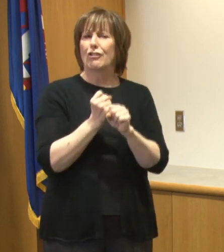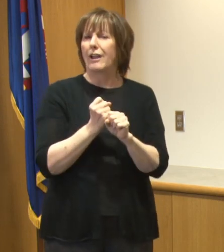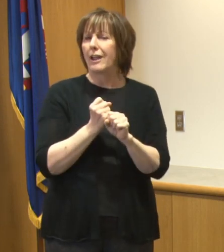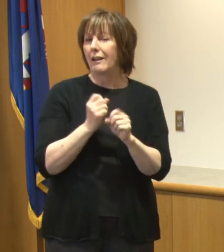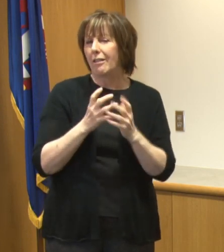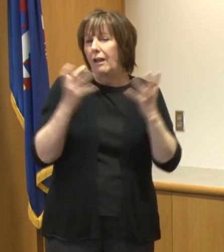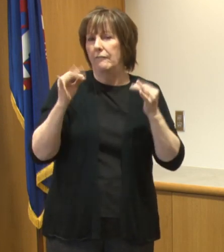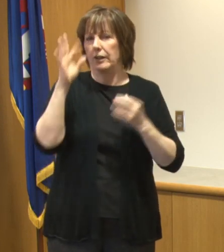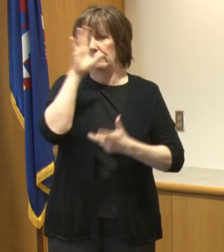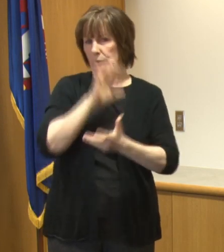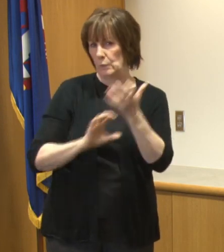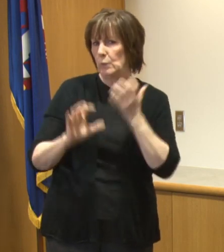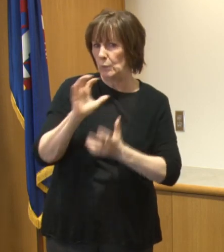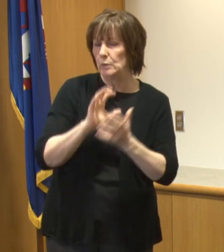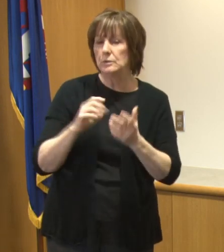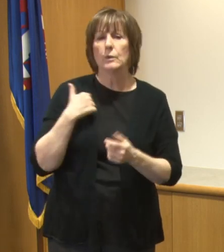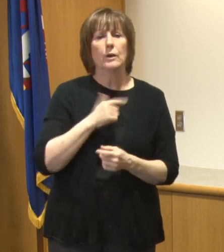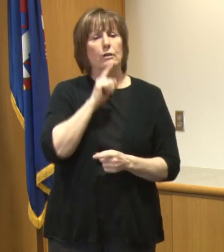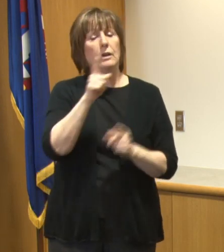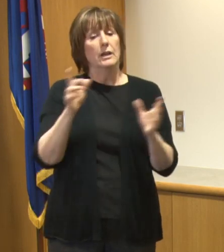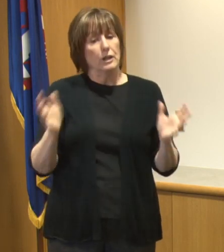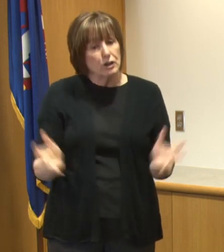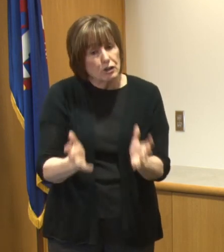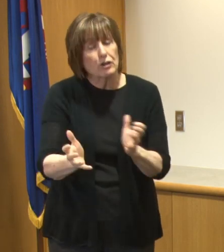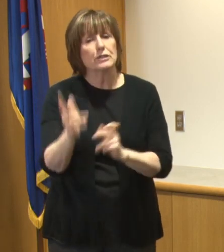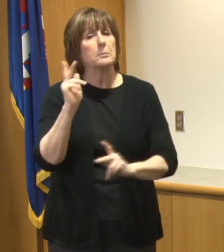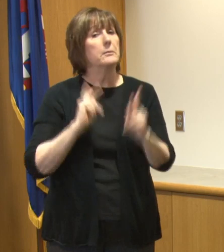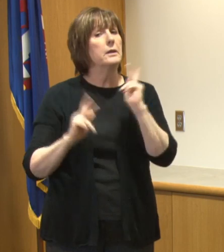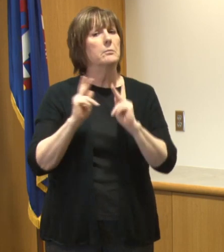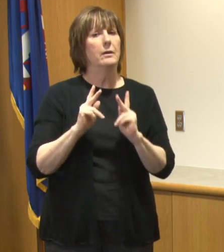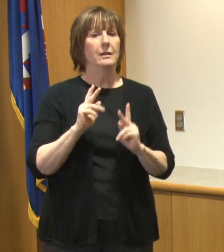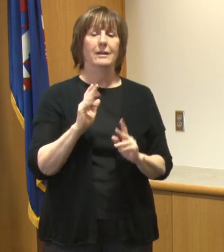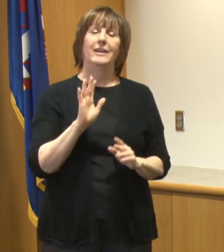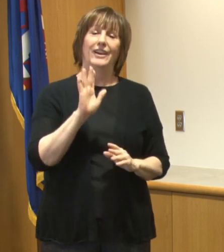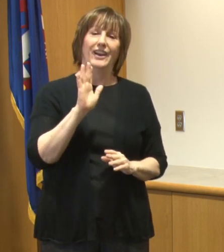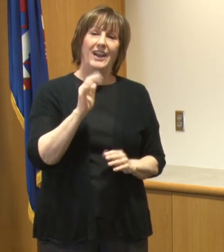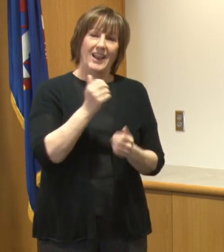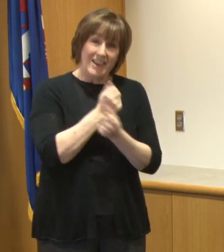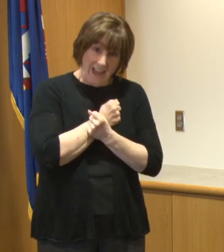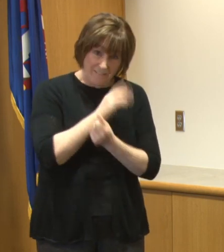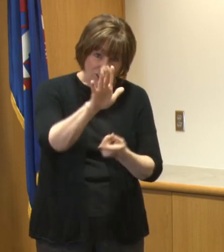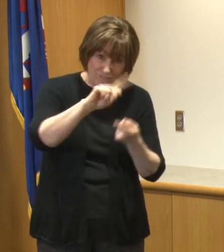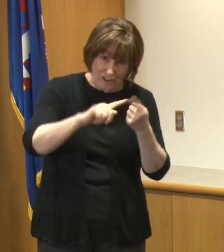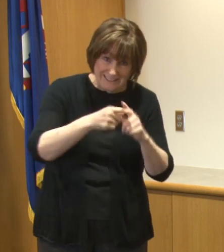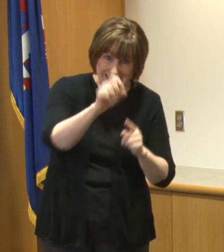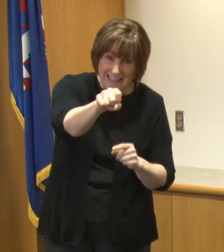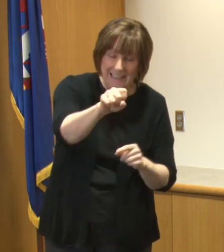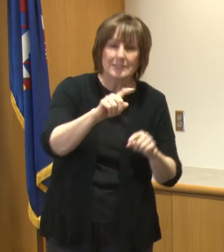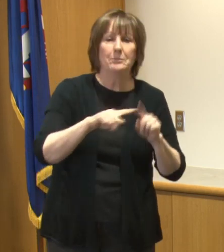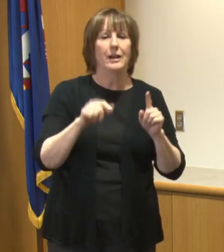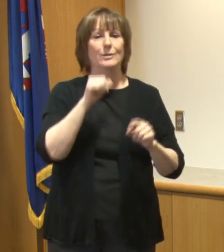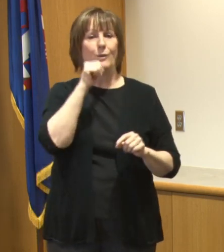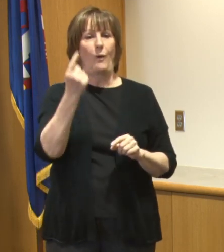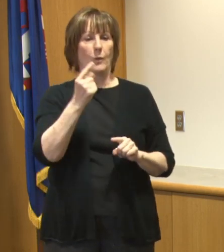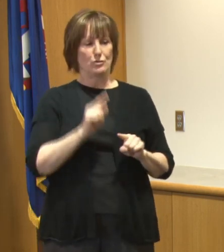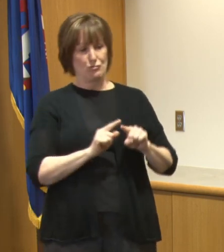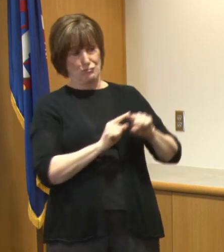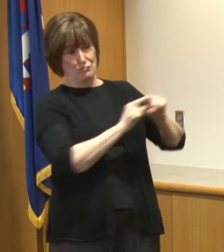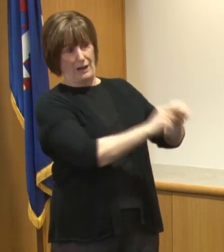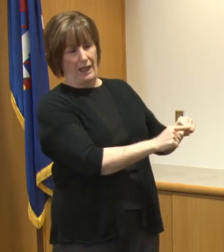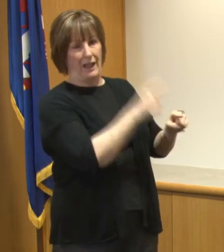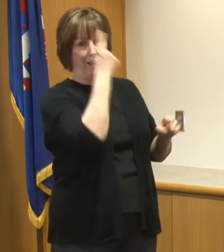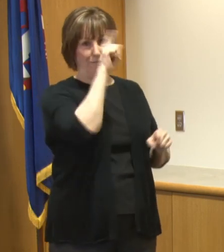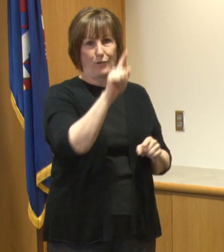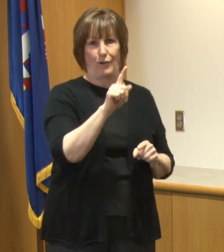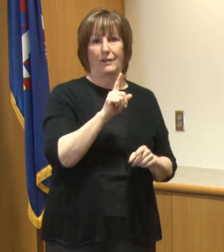great deal of confusion. We really encourage people, you know, love your friends, but don't necessarily rely upon them for the